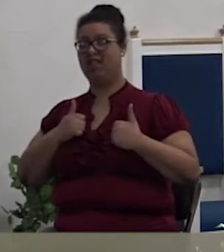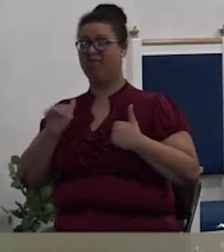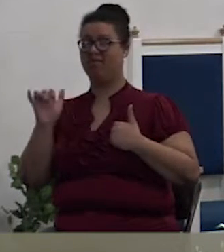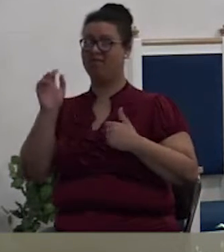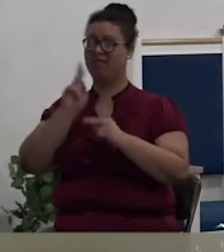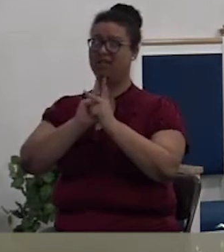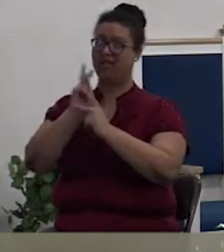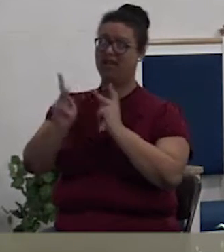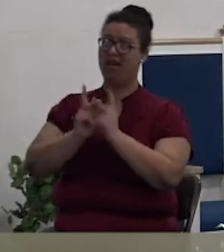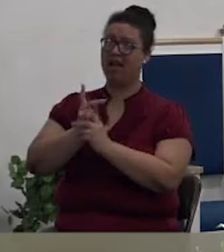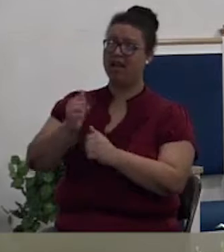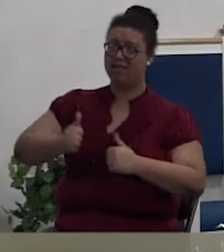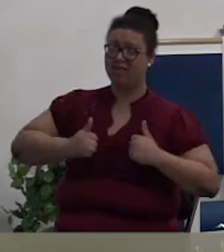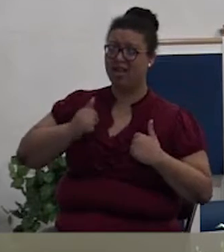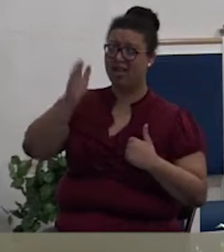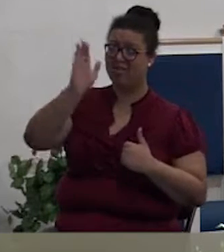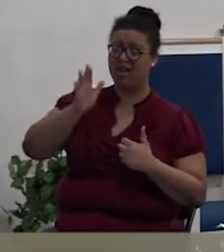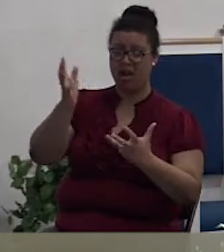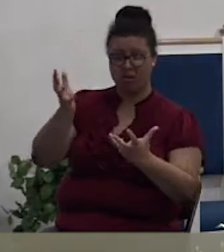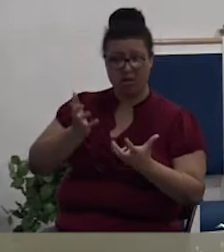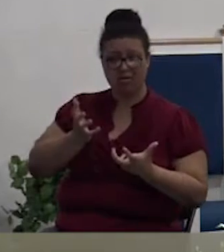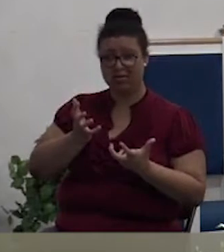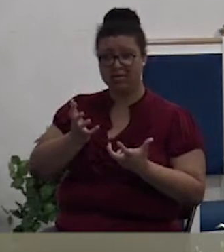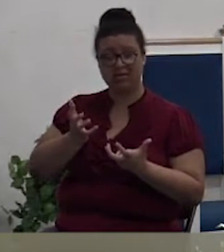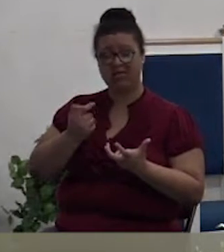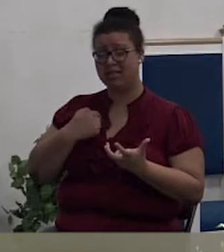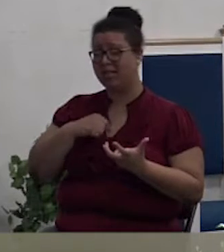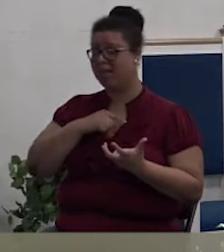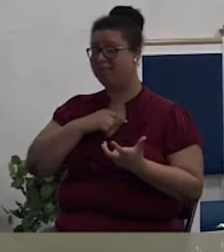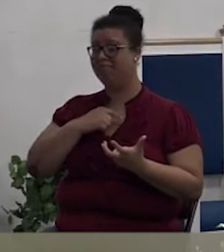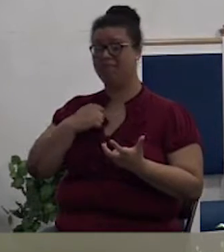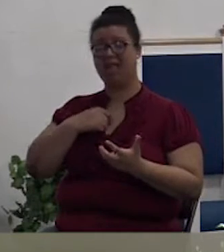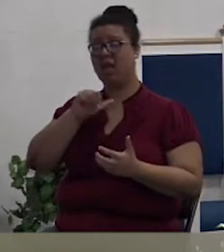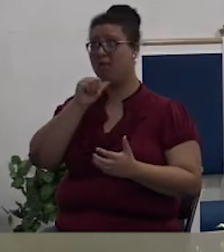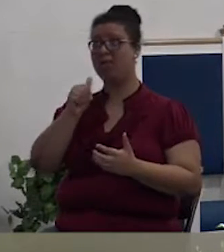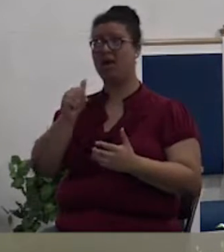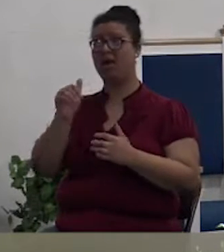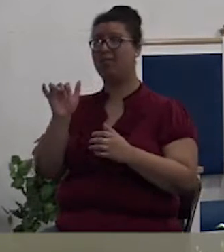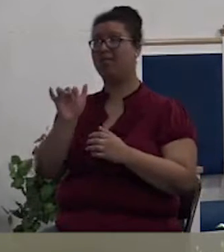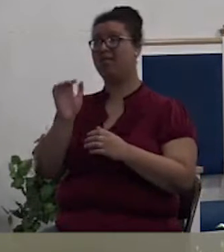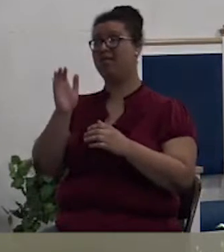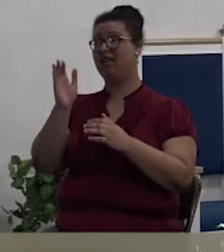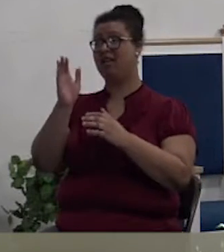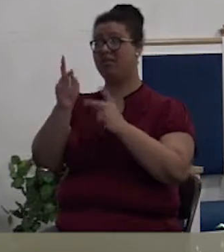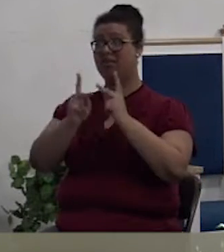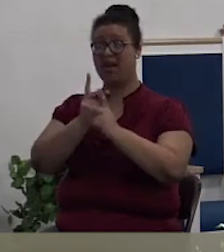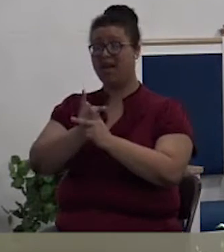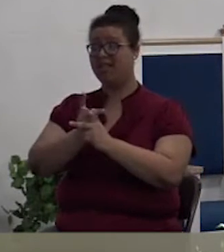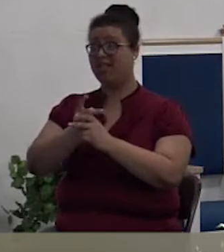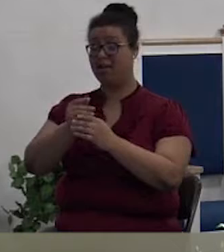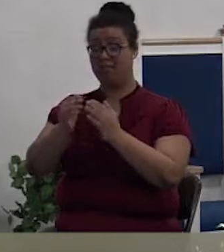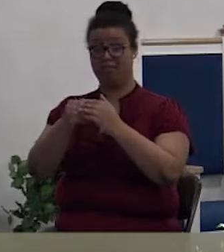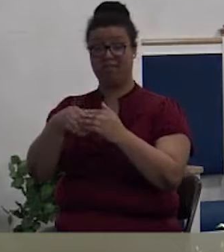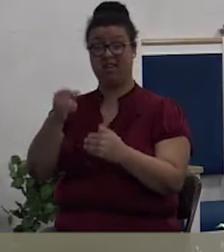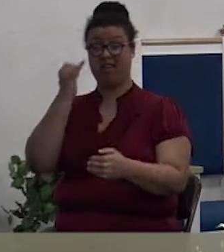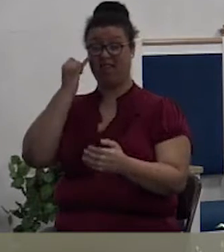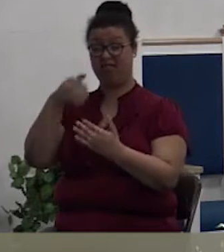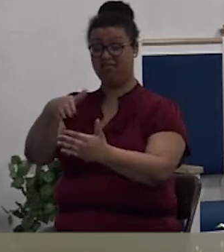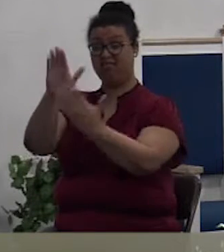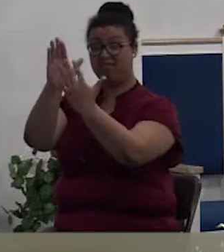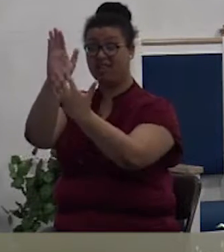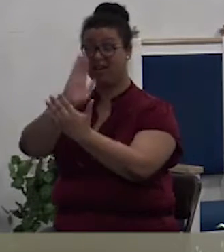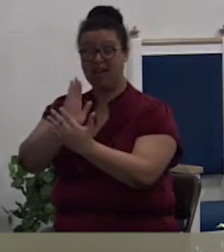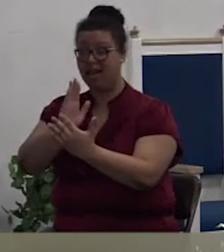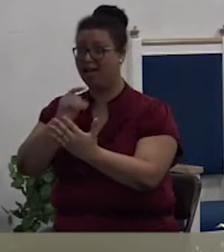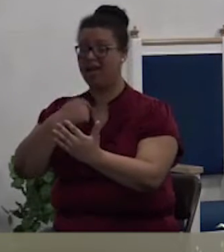for, I won't be the kind of God that will deny you before God. I won't be the kind of